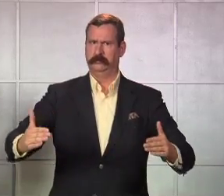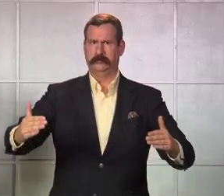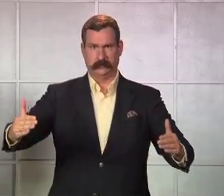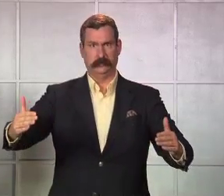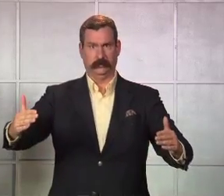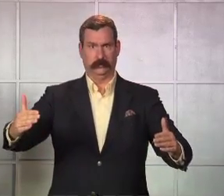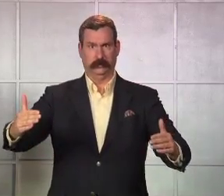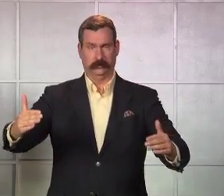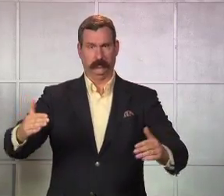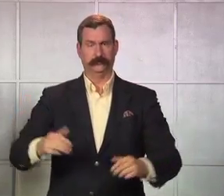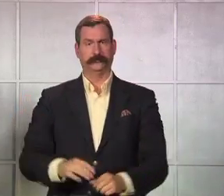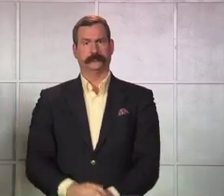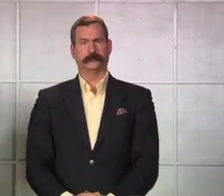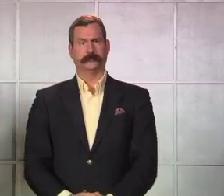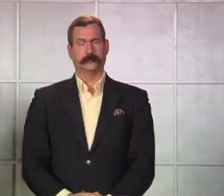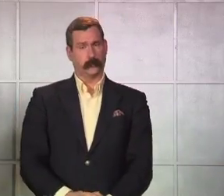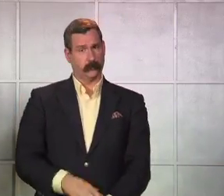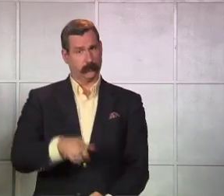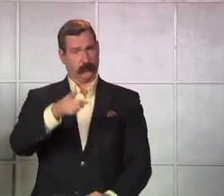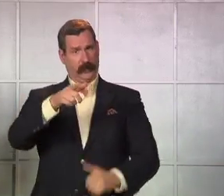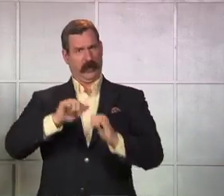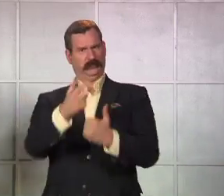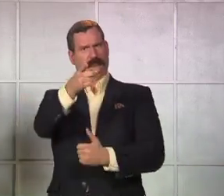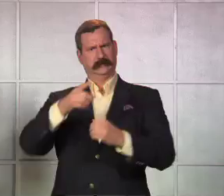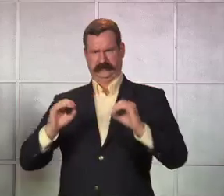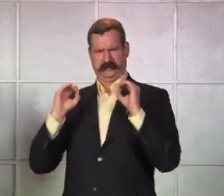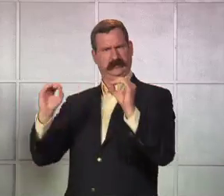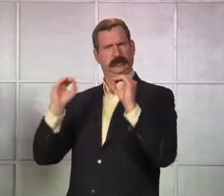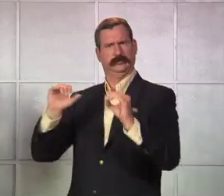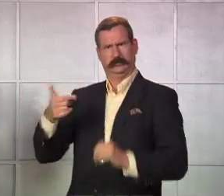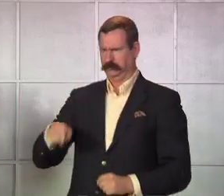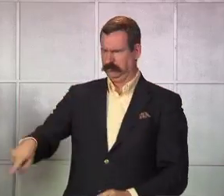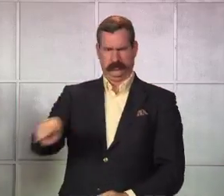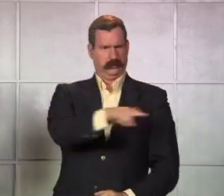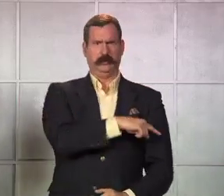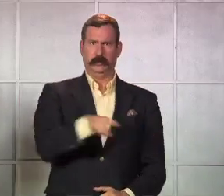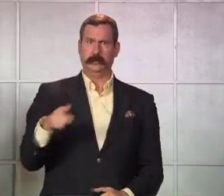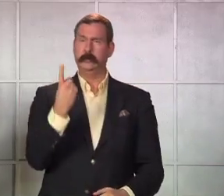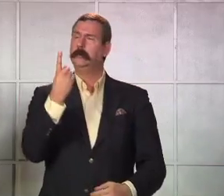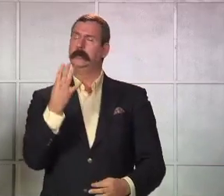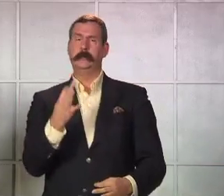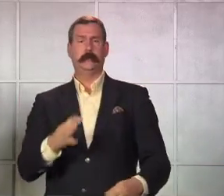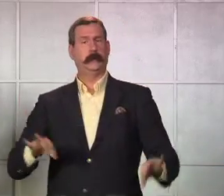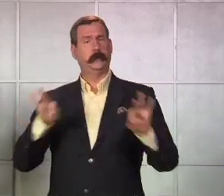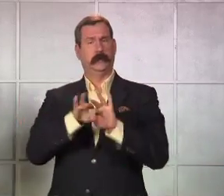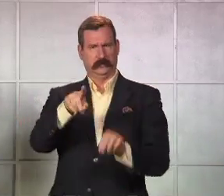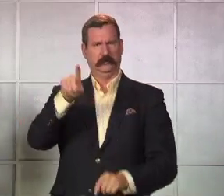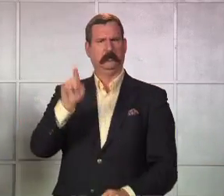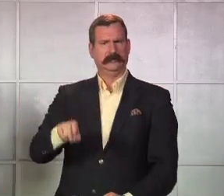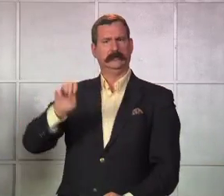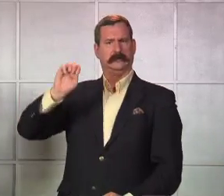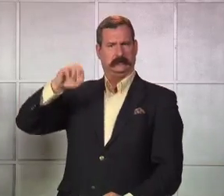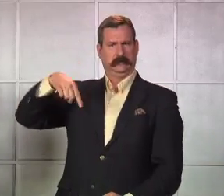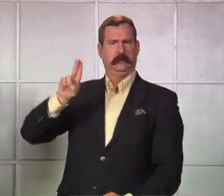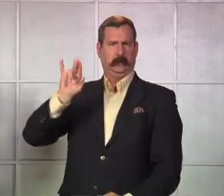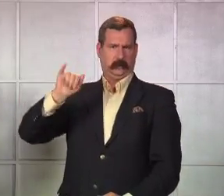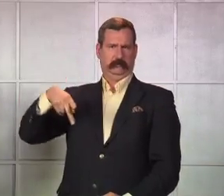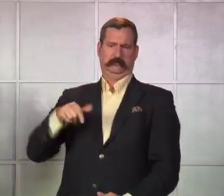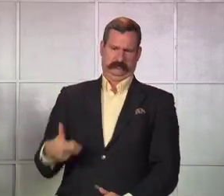strong central core of people, and then expand outward by teaching others. How do you teach others? That is very important. You must